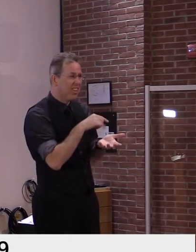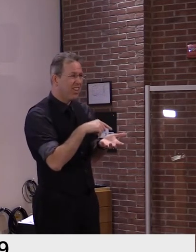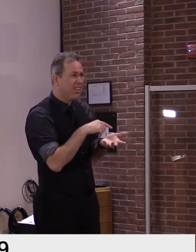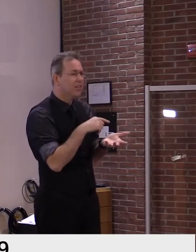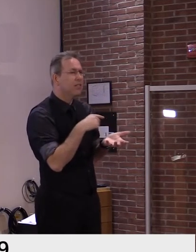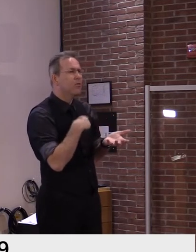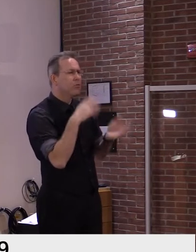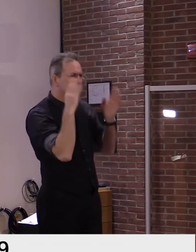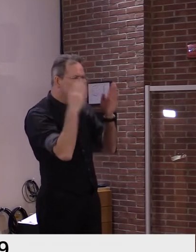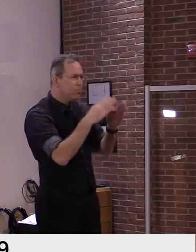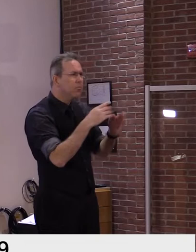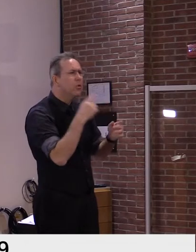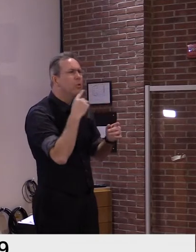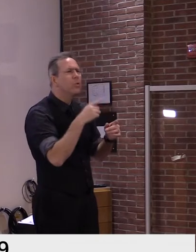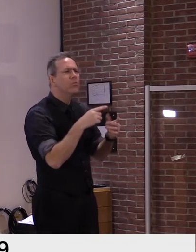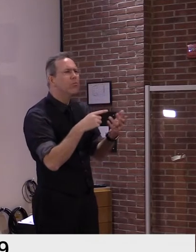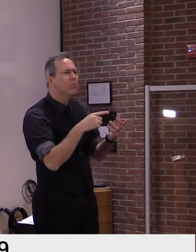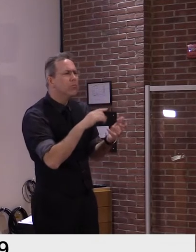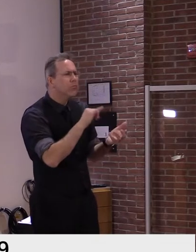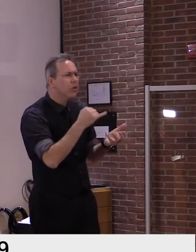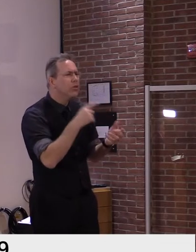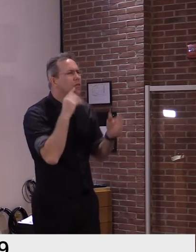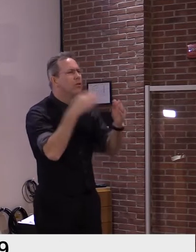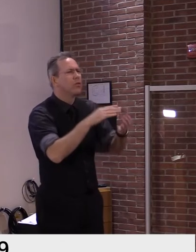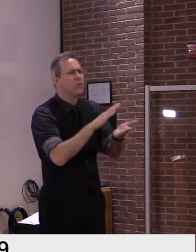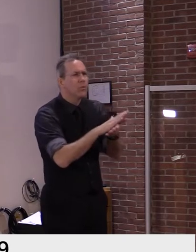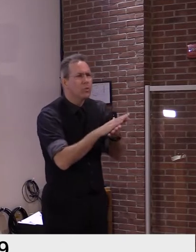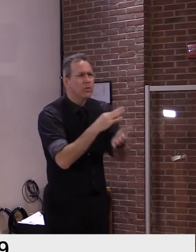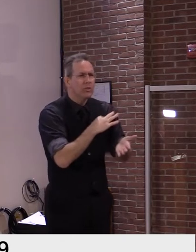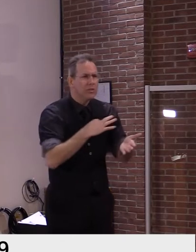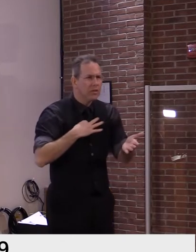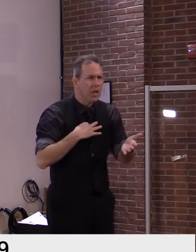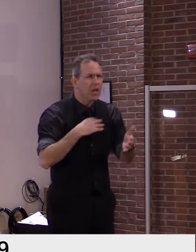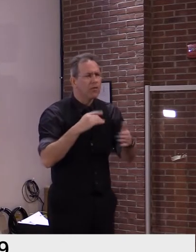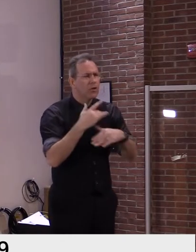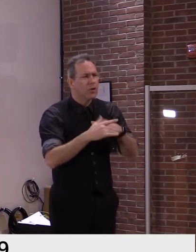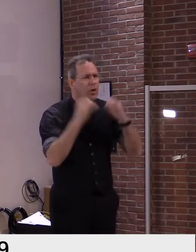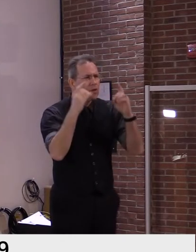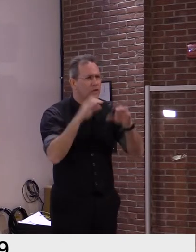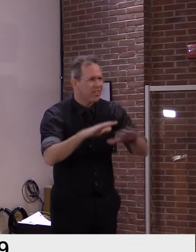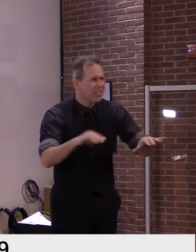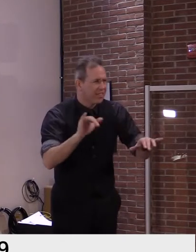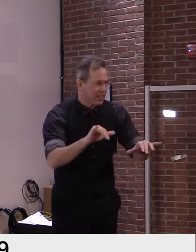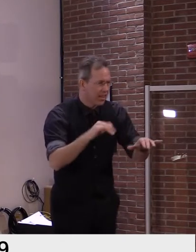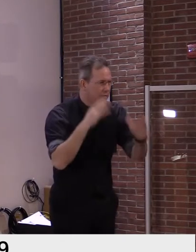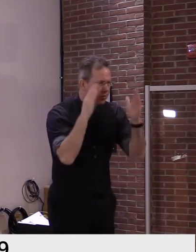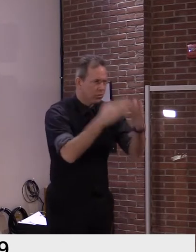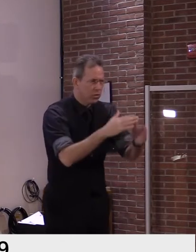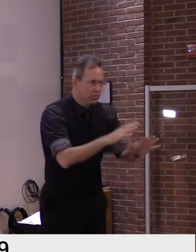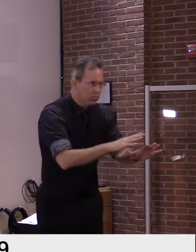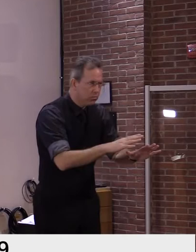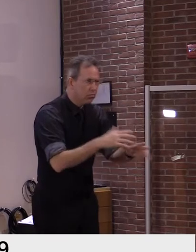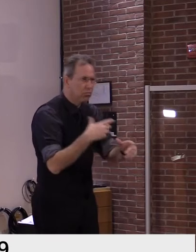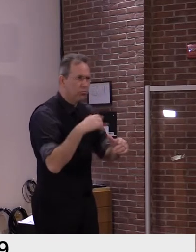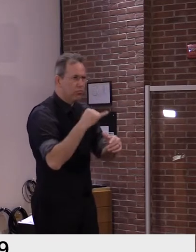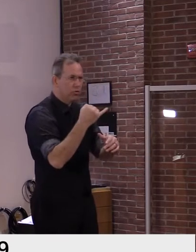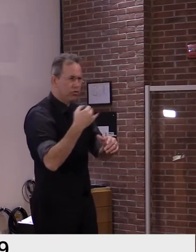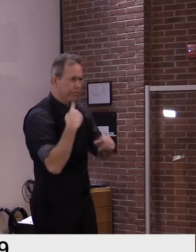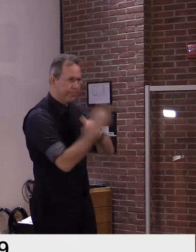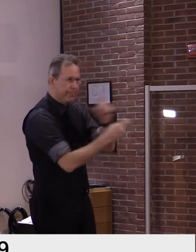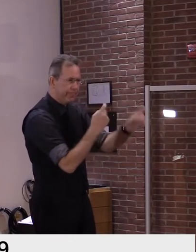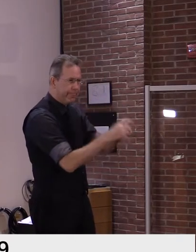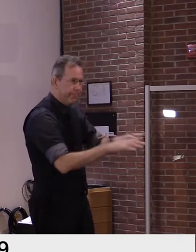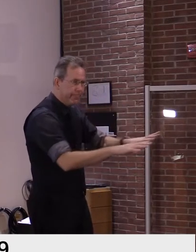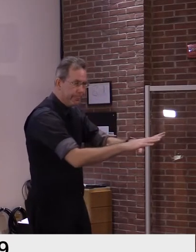the teachers, school employees and child care providers. That will be dedicated going to that.